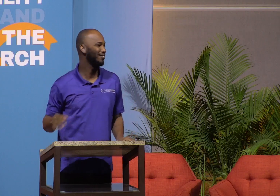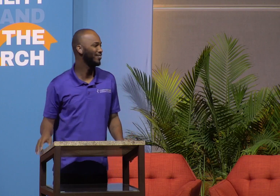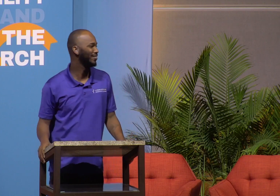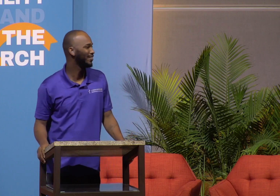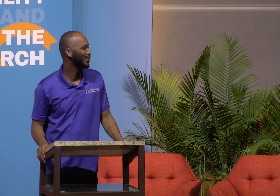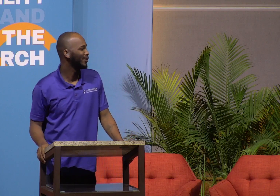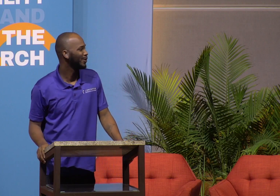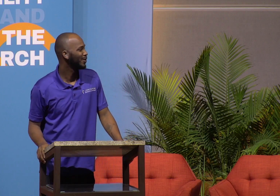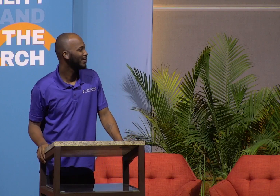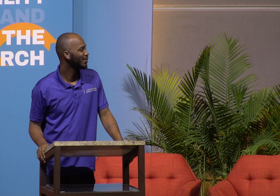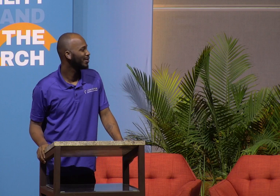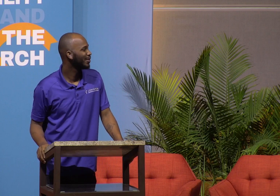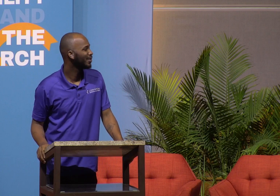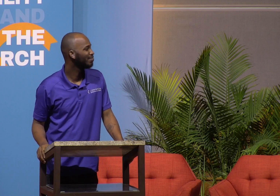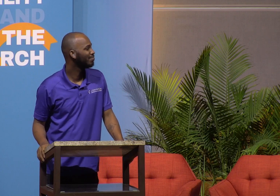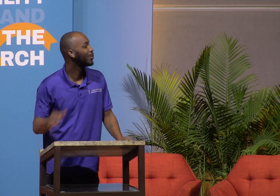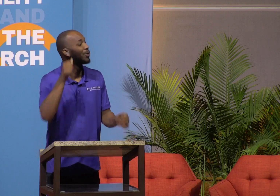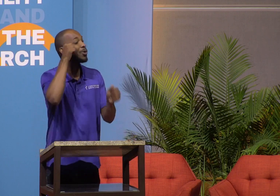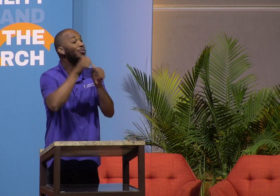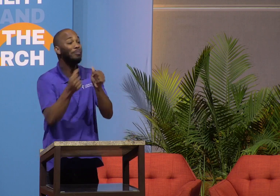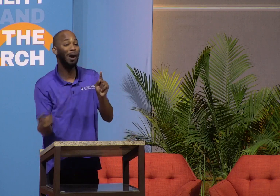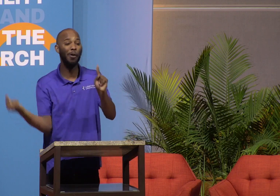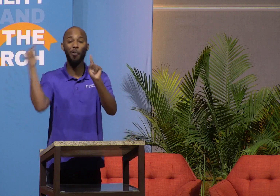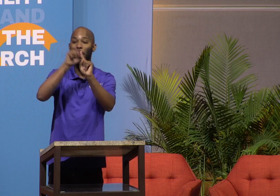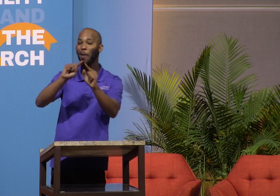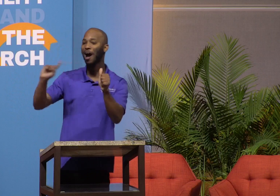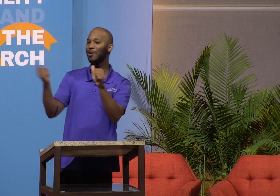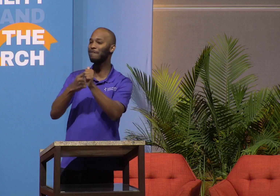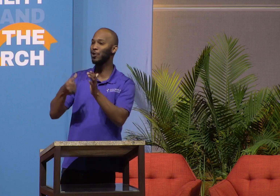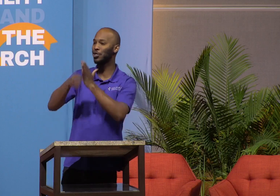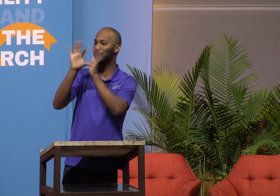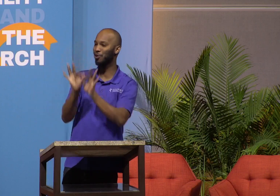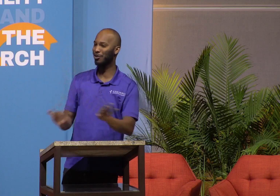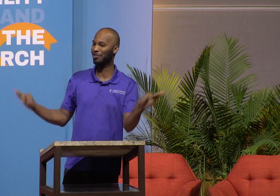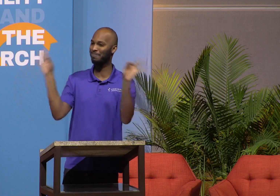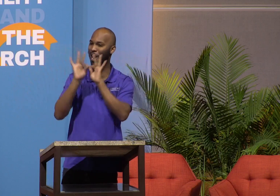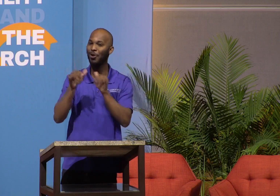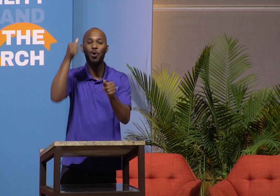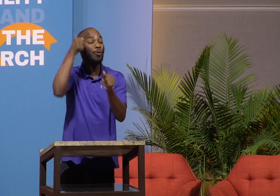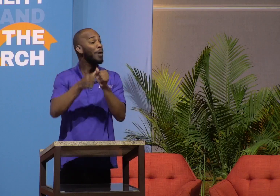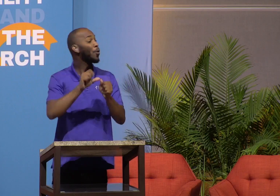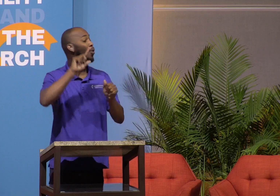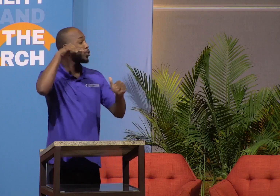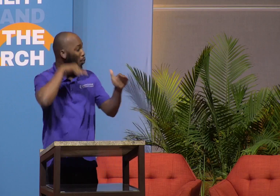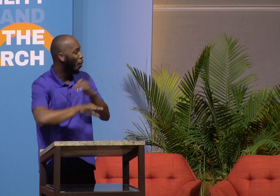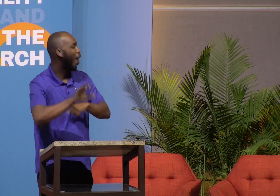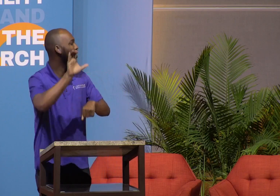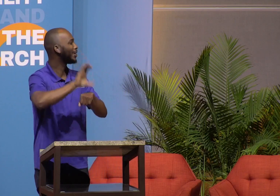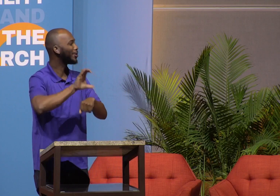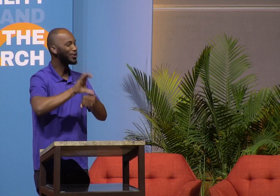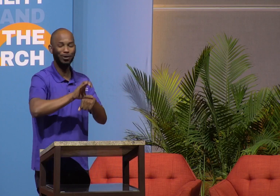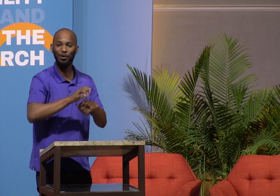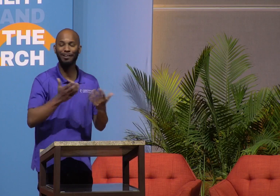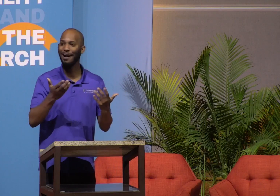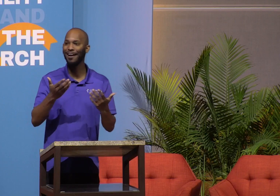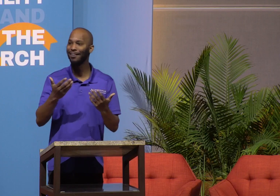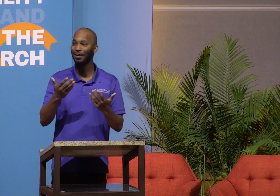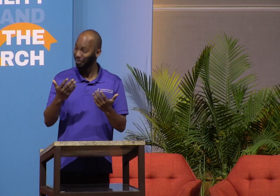Secondly, we need to look at it truly is just training the staff members. Remember, when you go into a church, that first